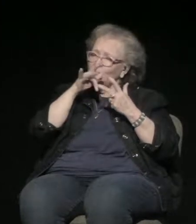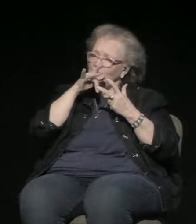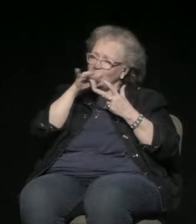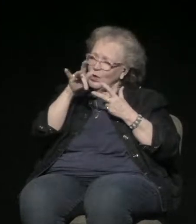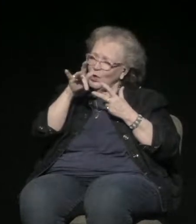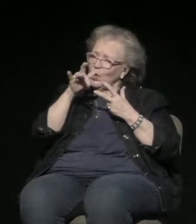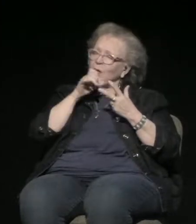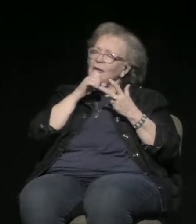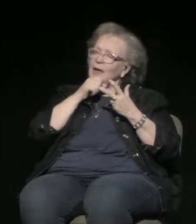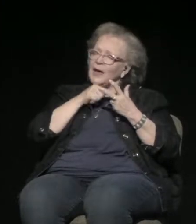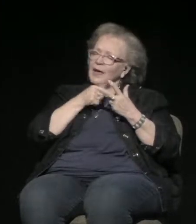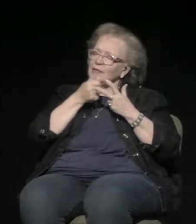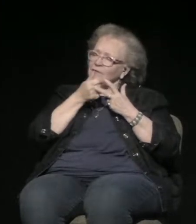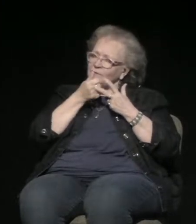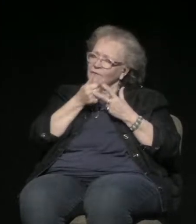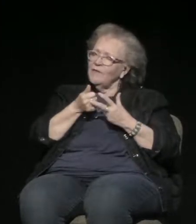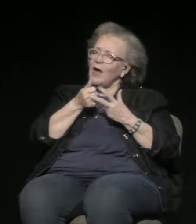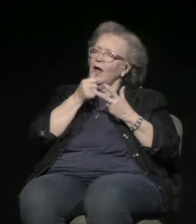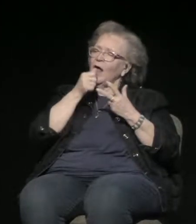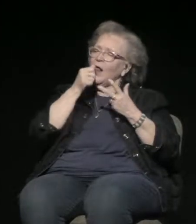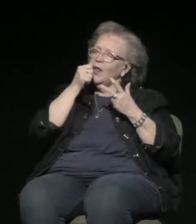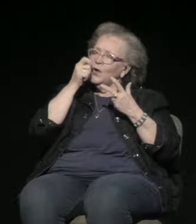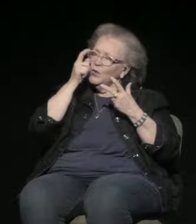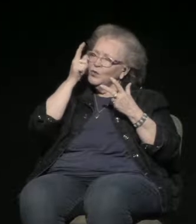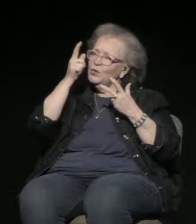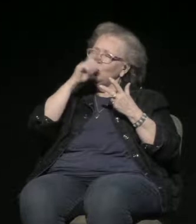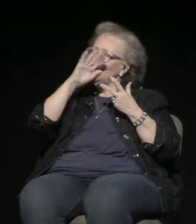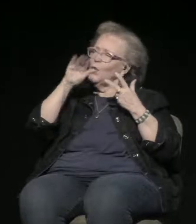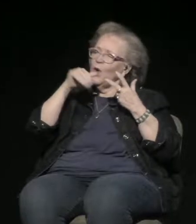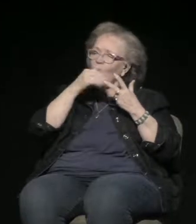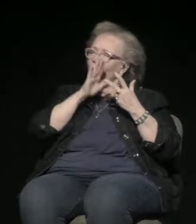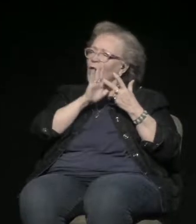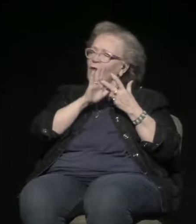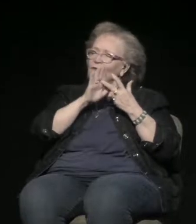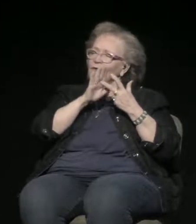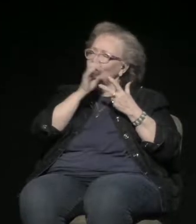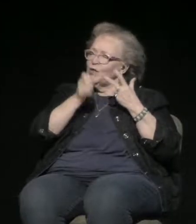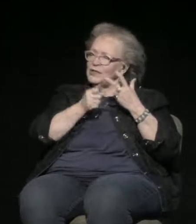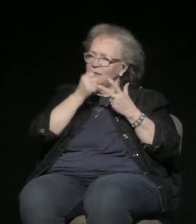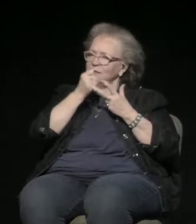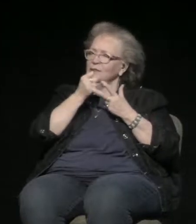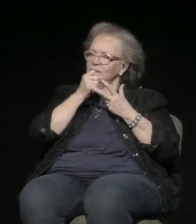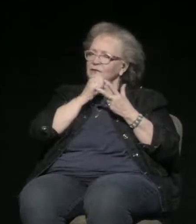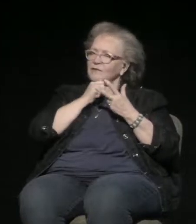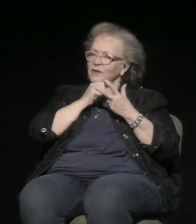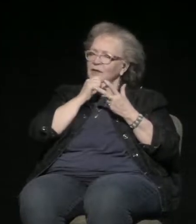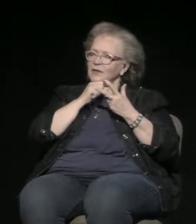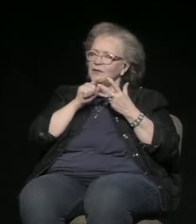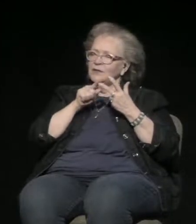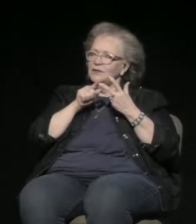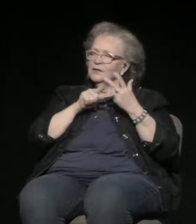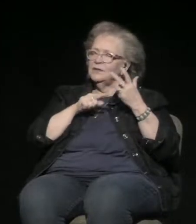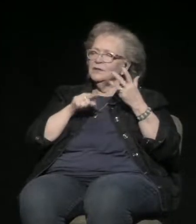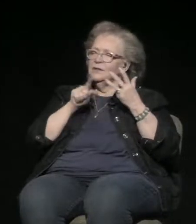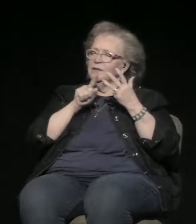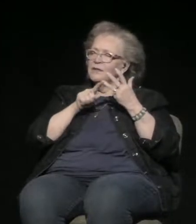age And may she follow you All the days Of her life And Lord I pray For Emmett